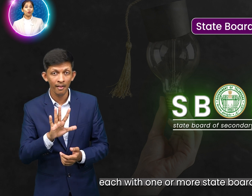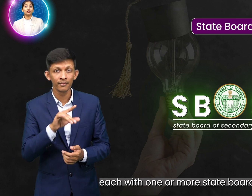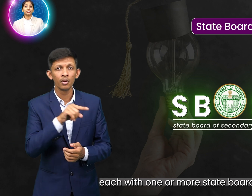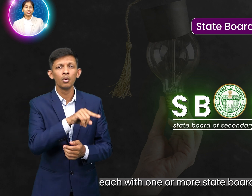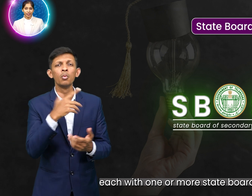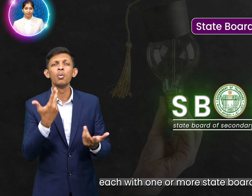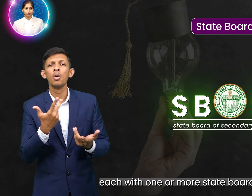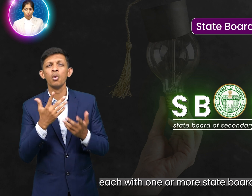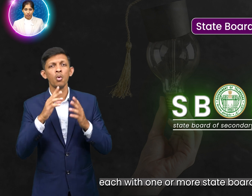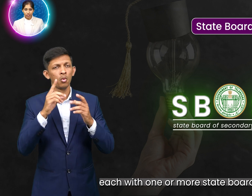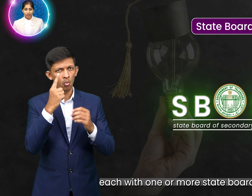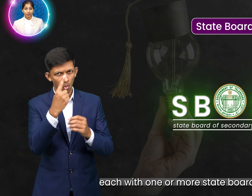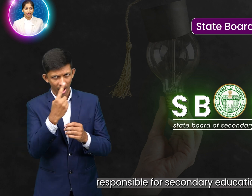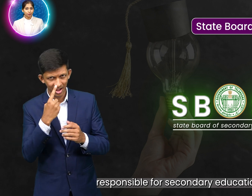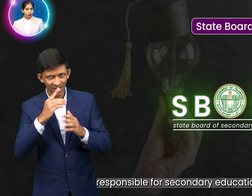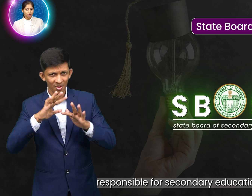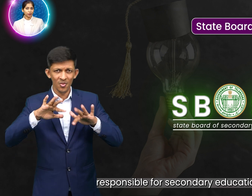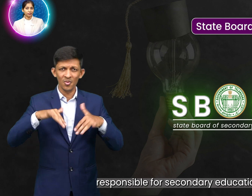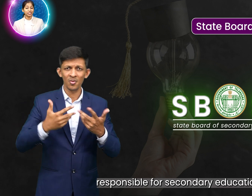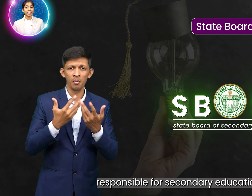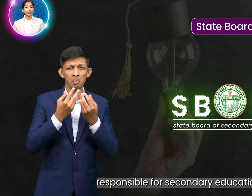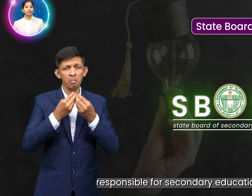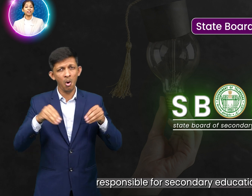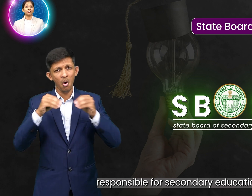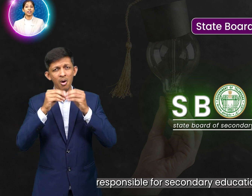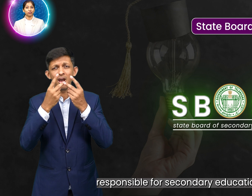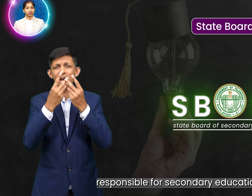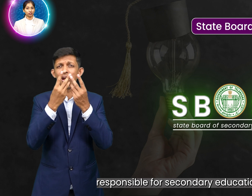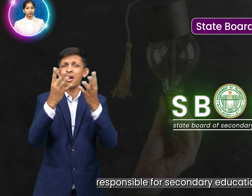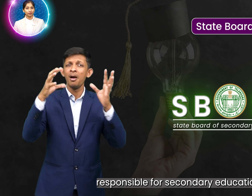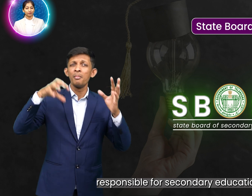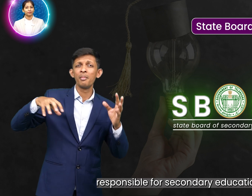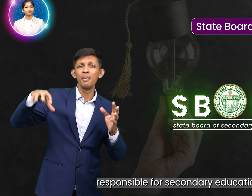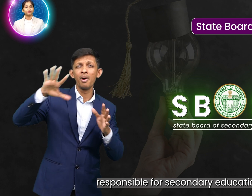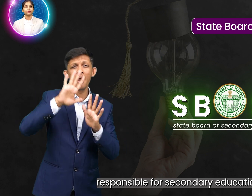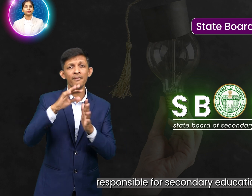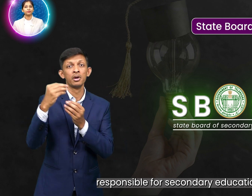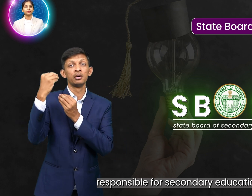or more state boards responsible for secondary education.